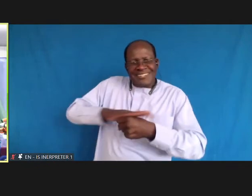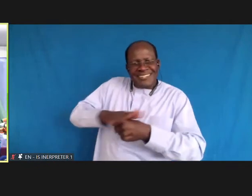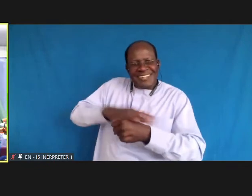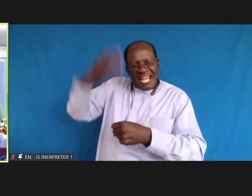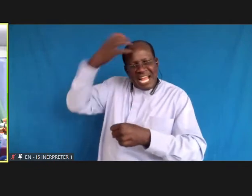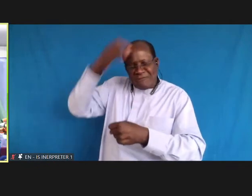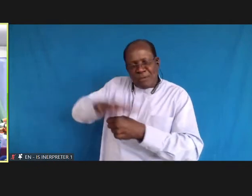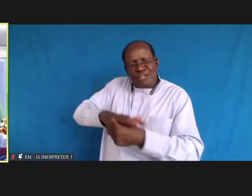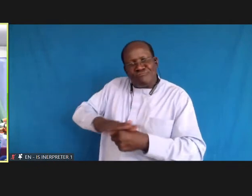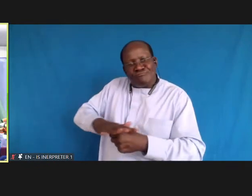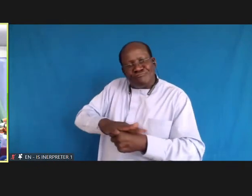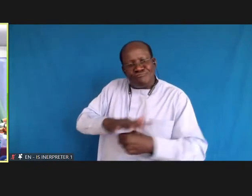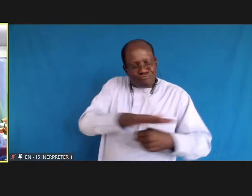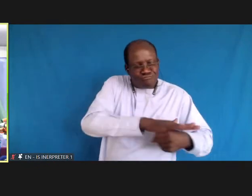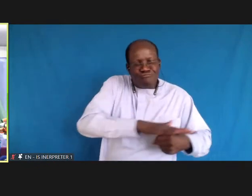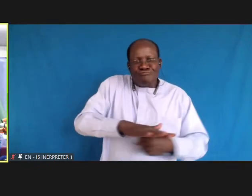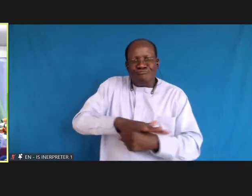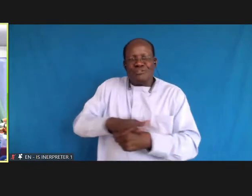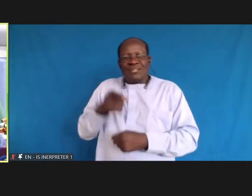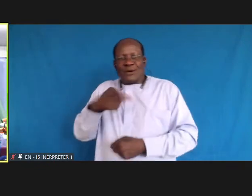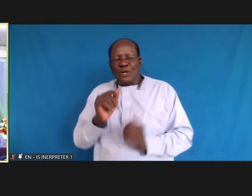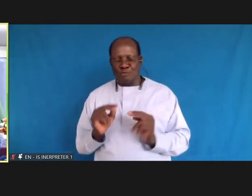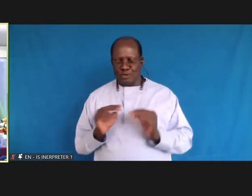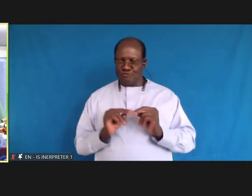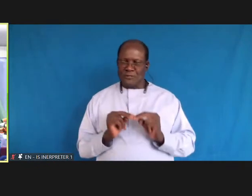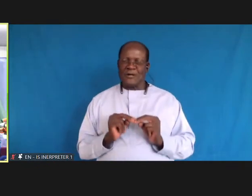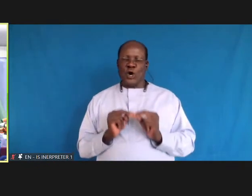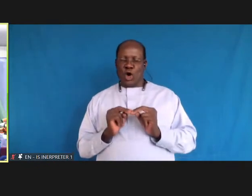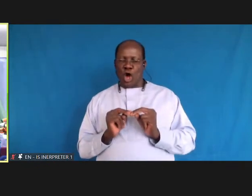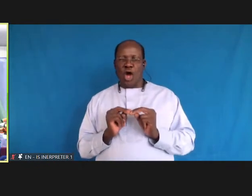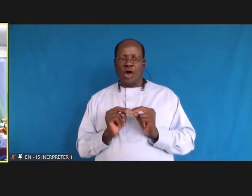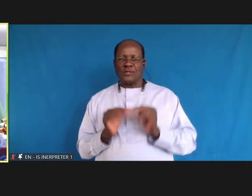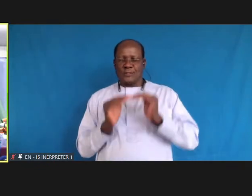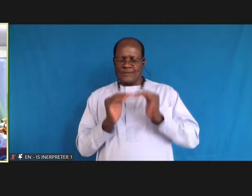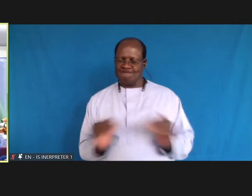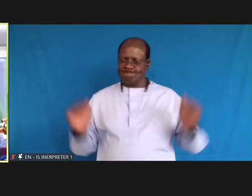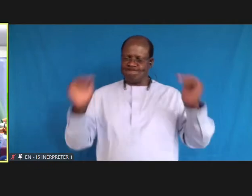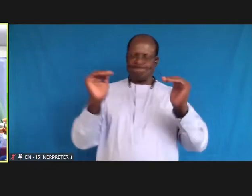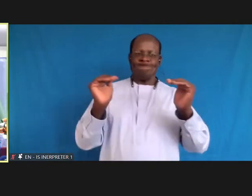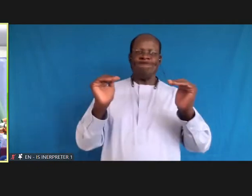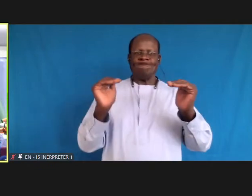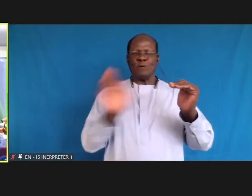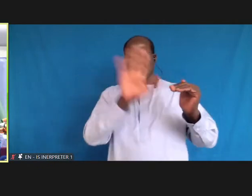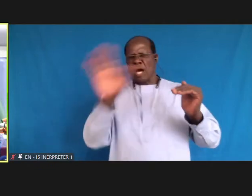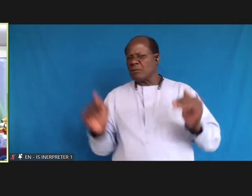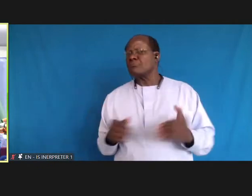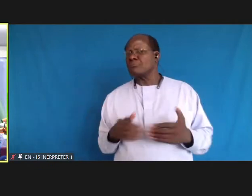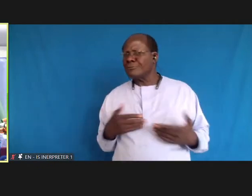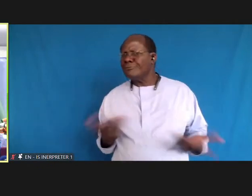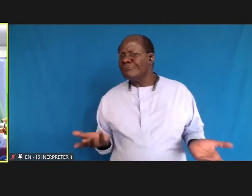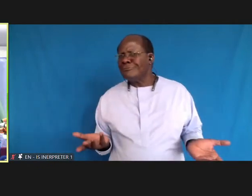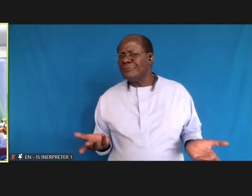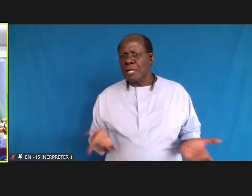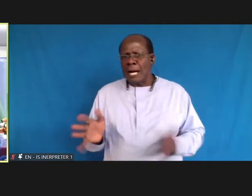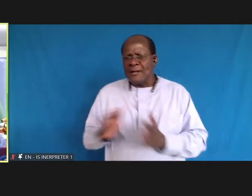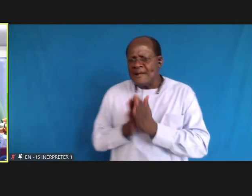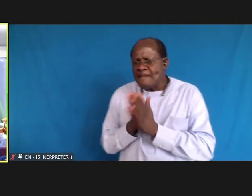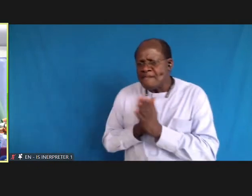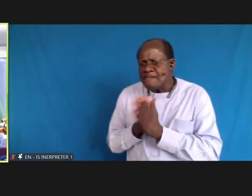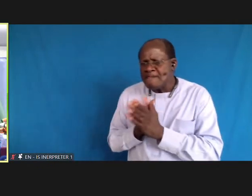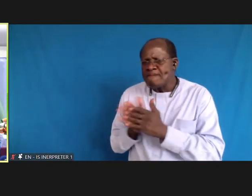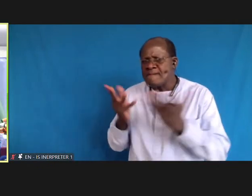the localization of those framework in Africa. And something interesting in the continent, in